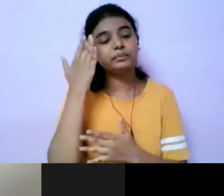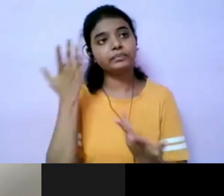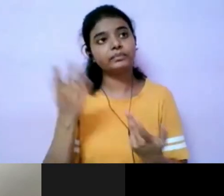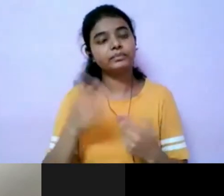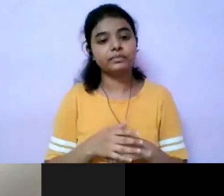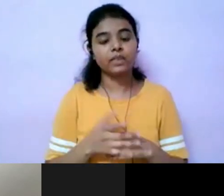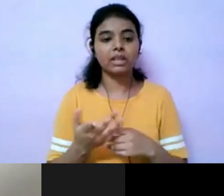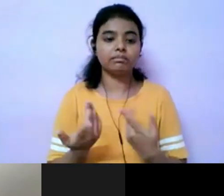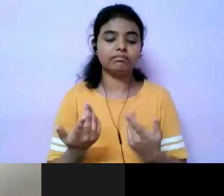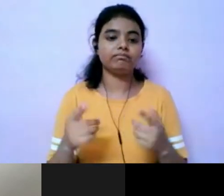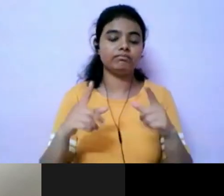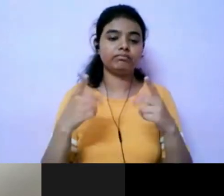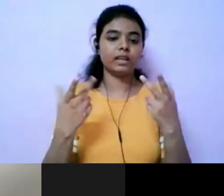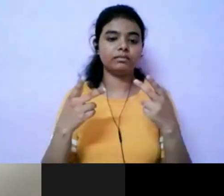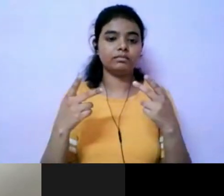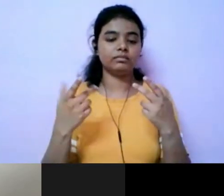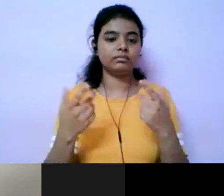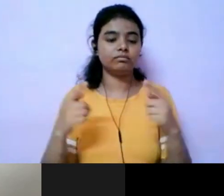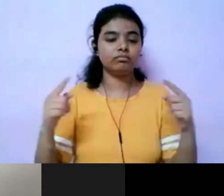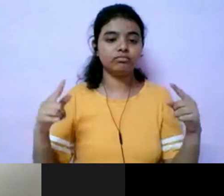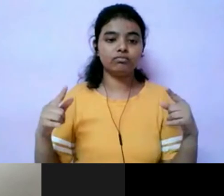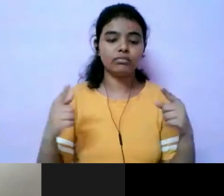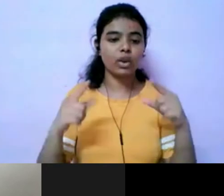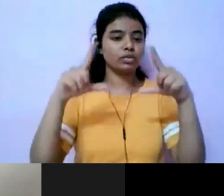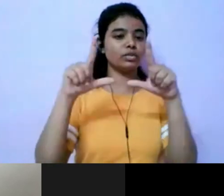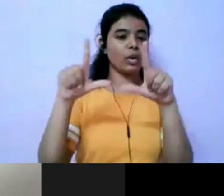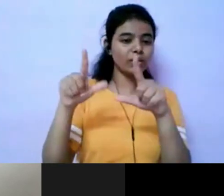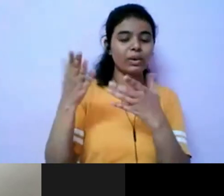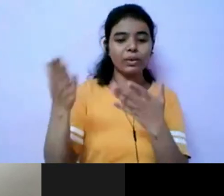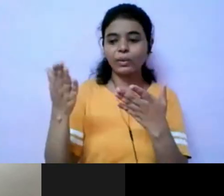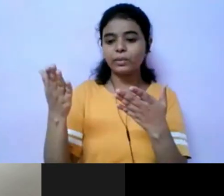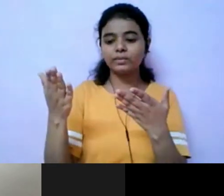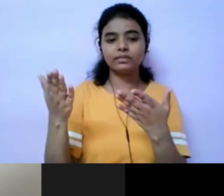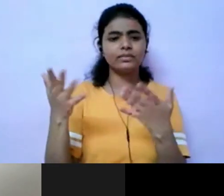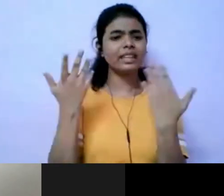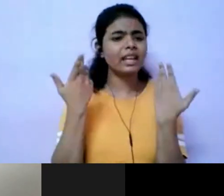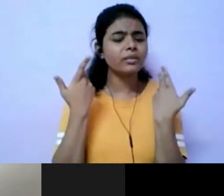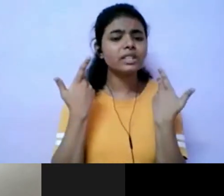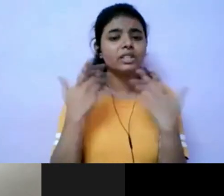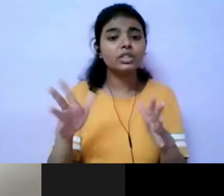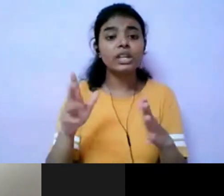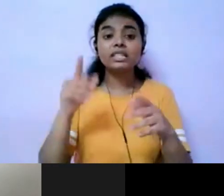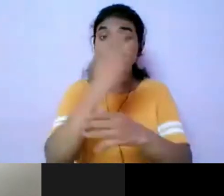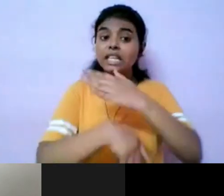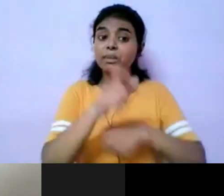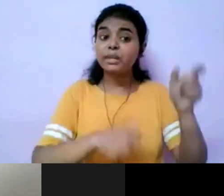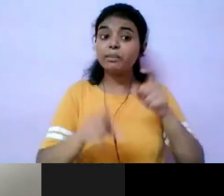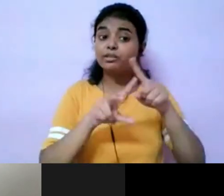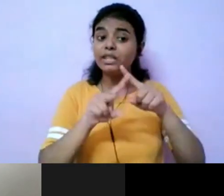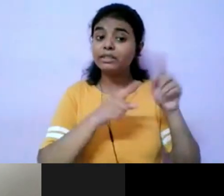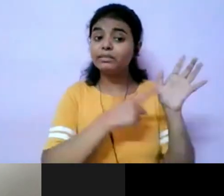in Tokyo, right? We need more disabled on the television,